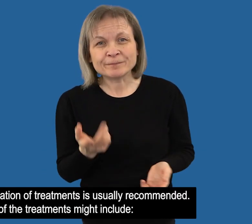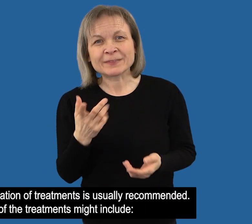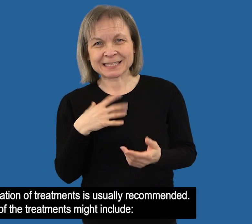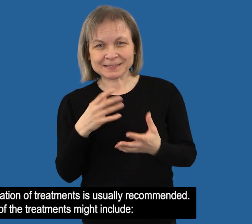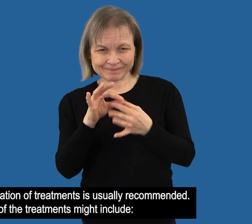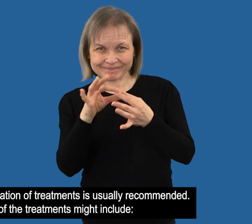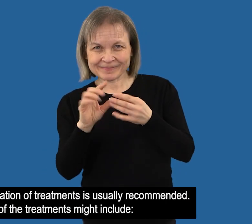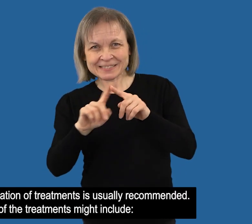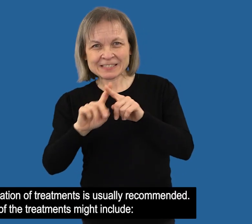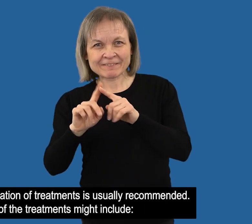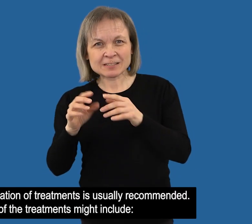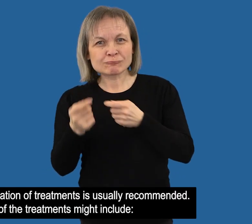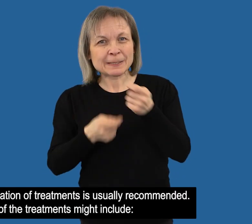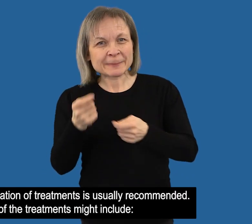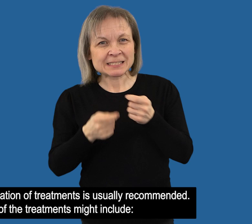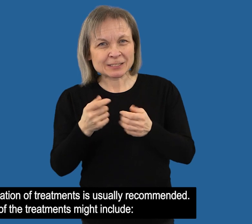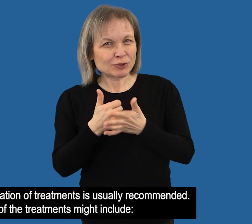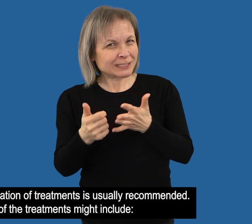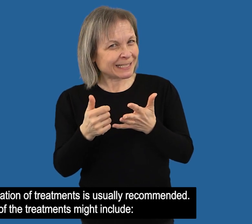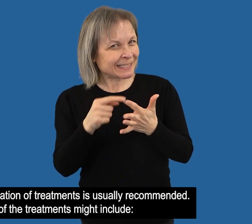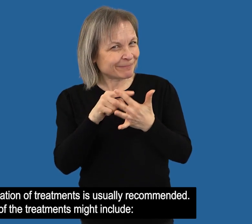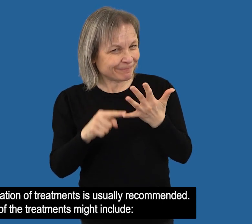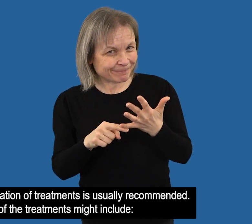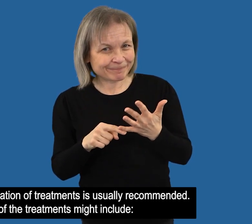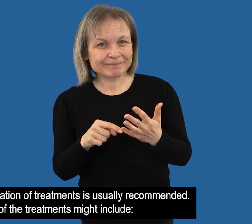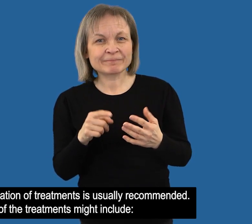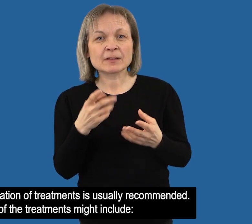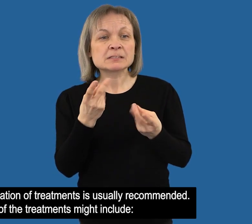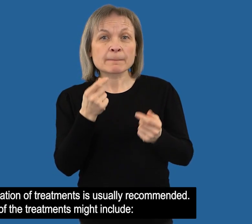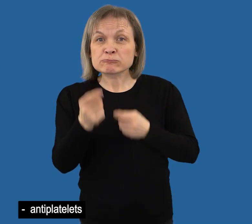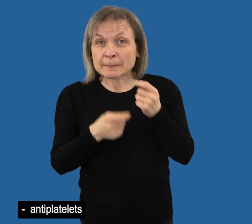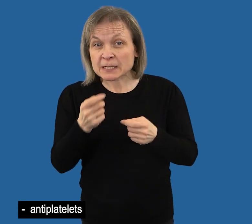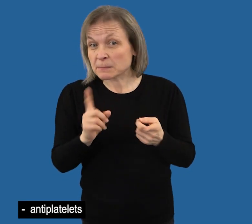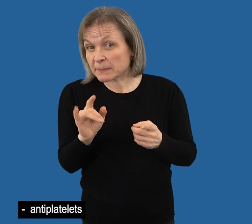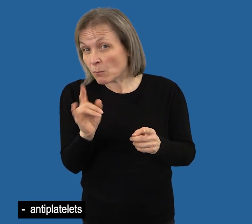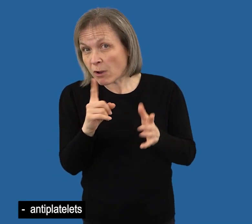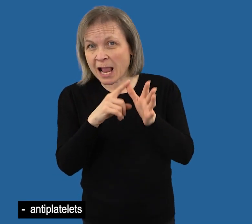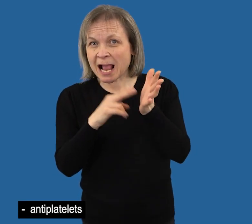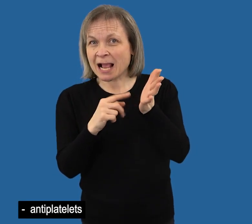To do this, a combination of treatments is usually recommended. Some of the treatments might include